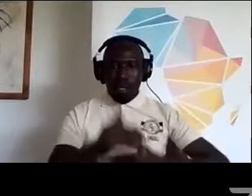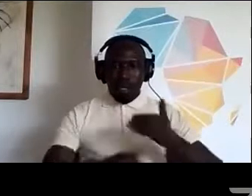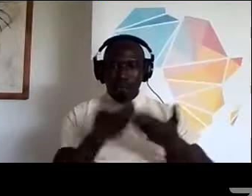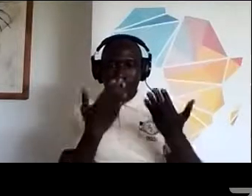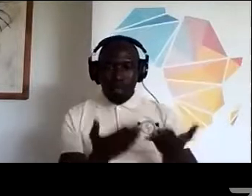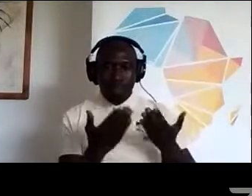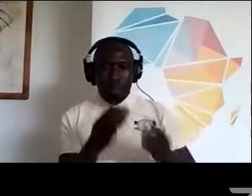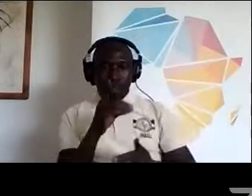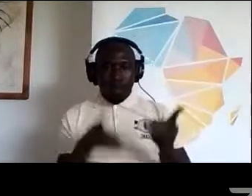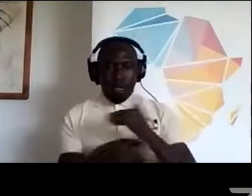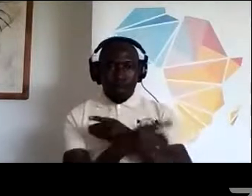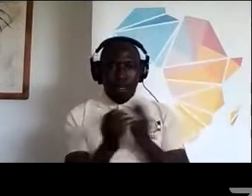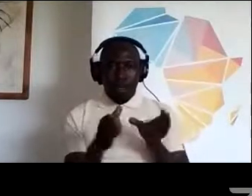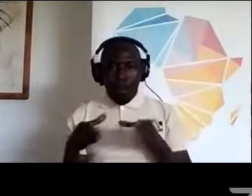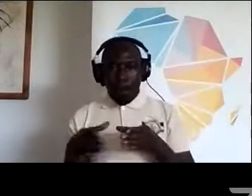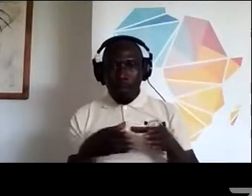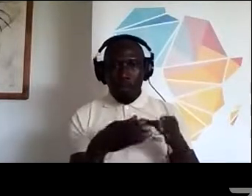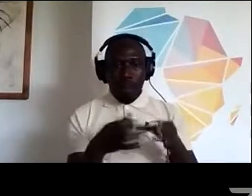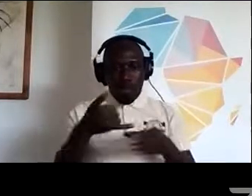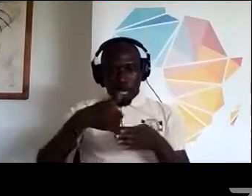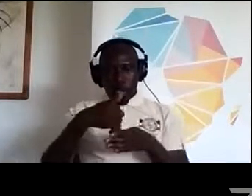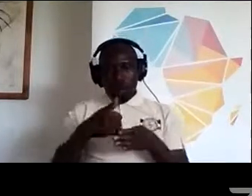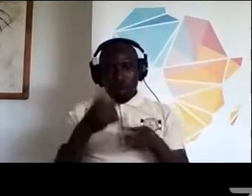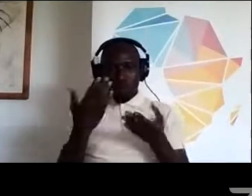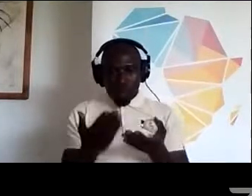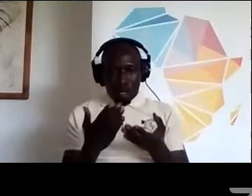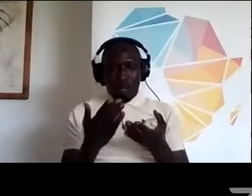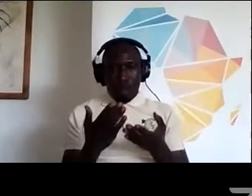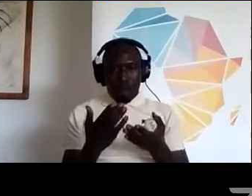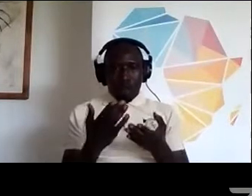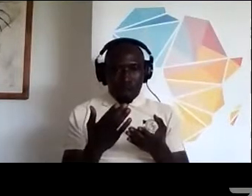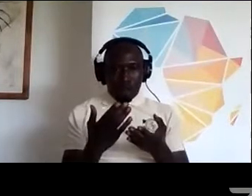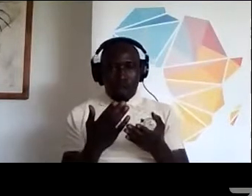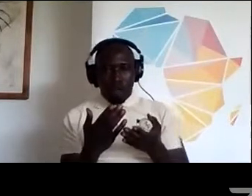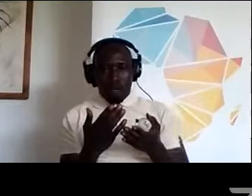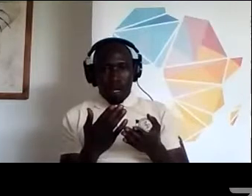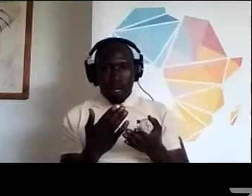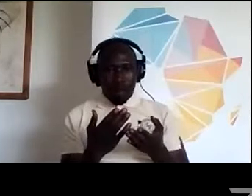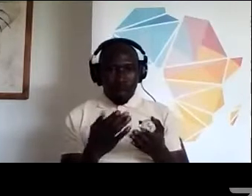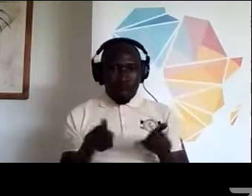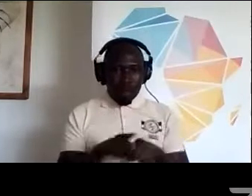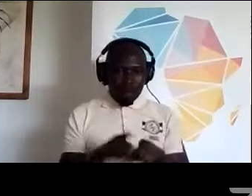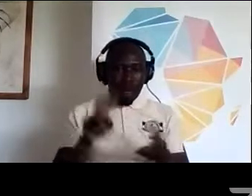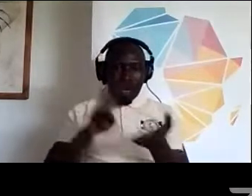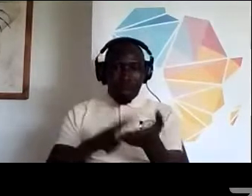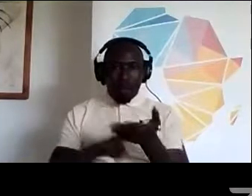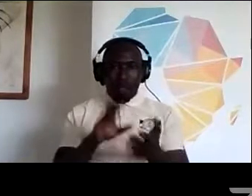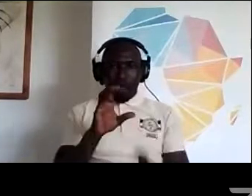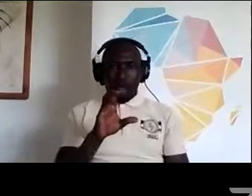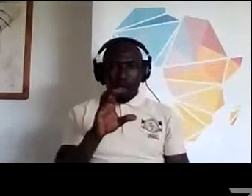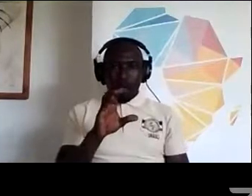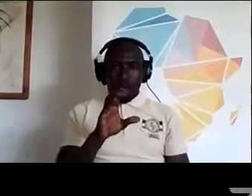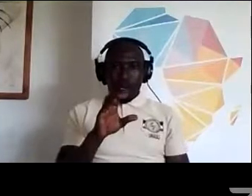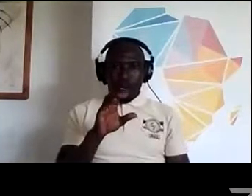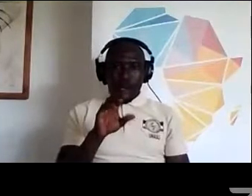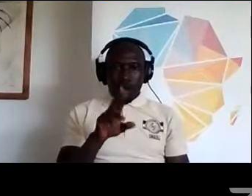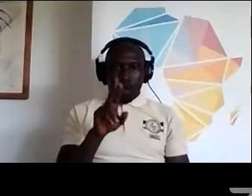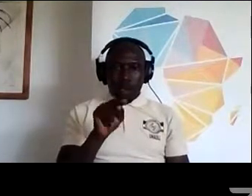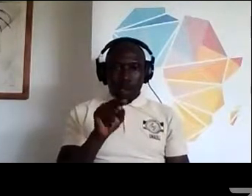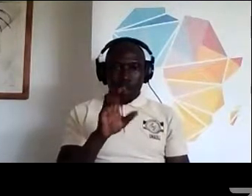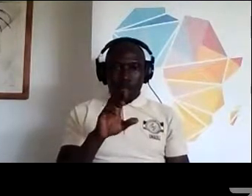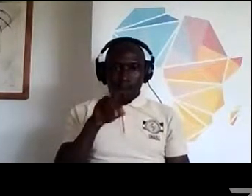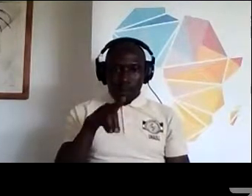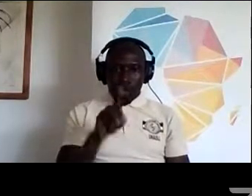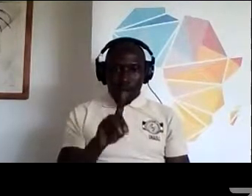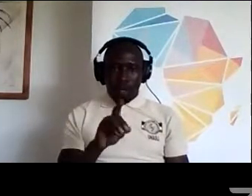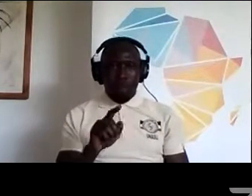the disability movement, including the development of the UN CRPD, that's the Convention on the Rights of Disabilities in New York, the